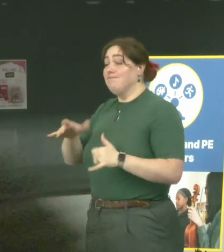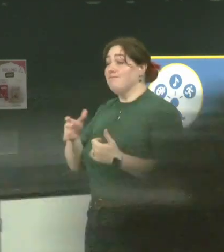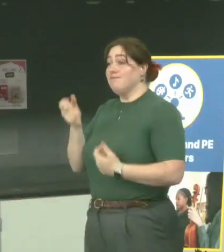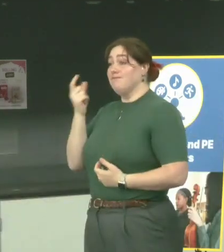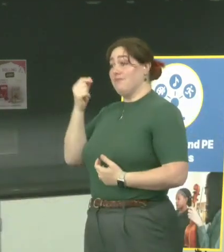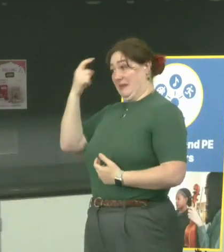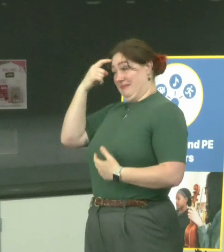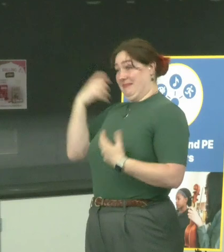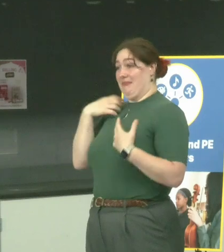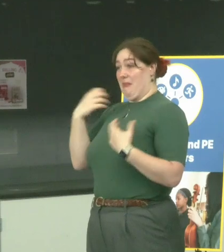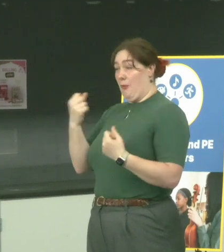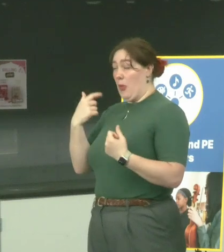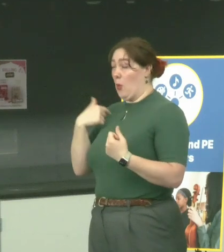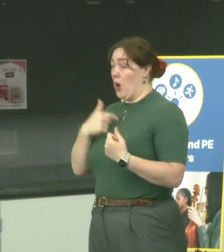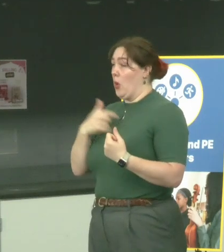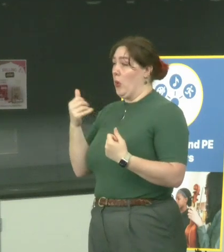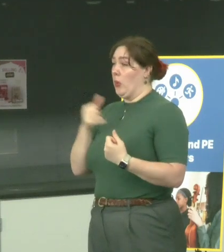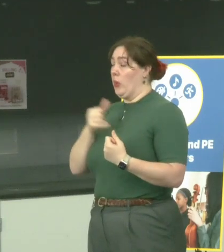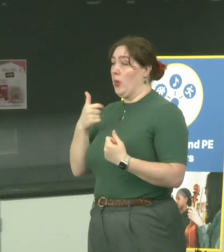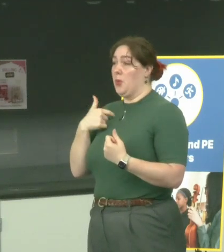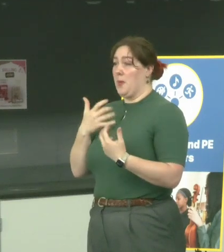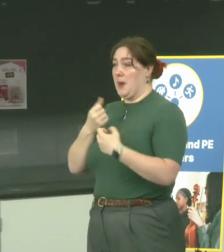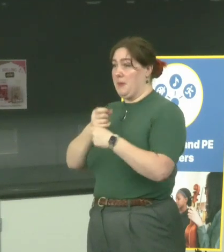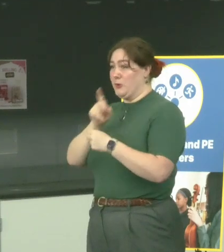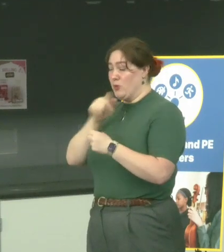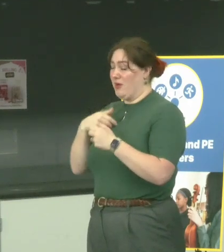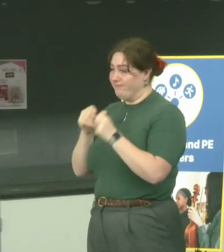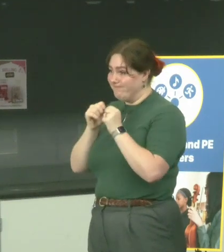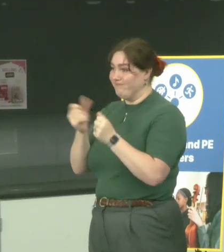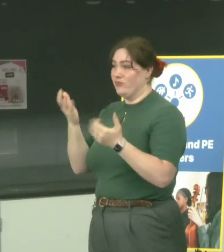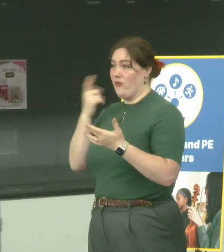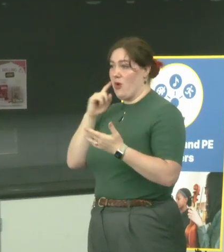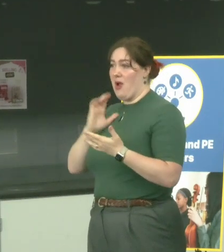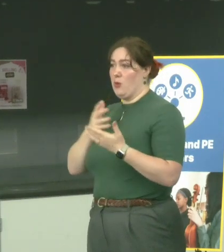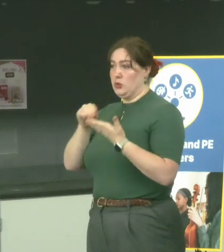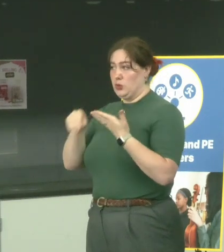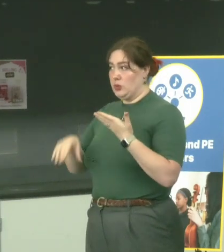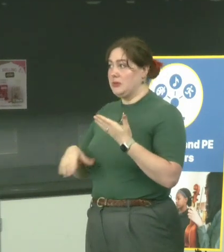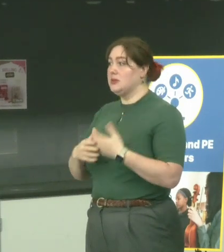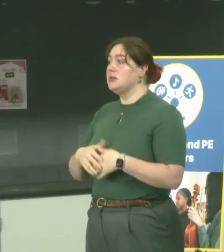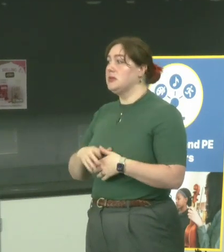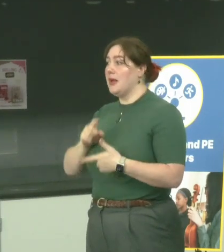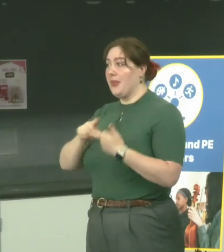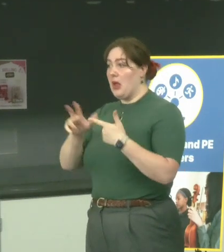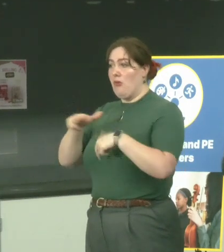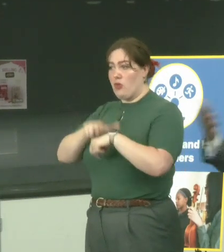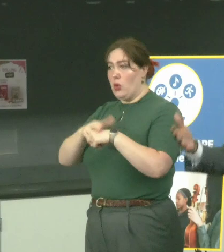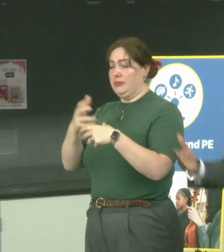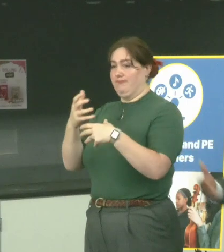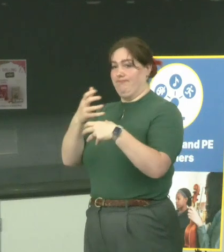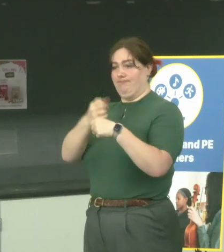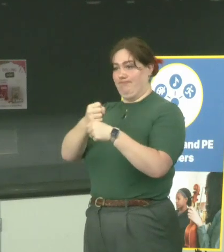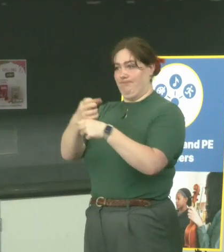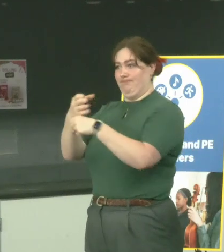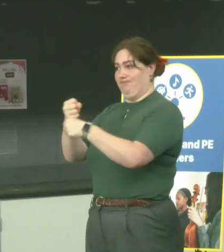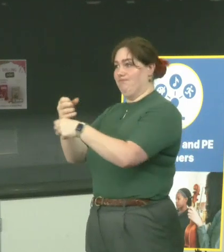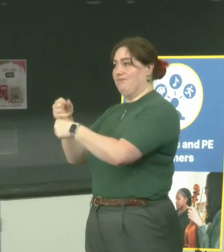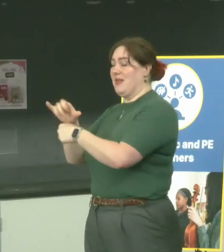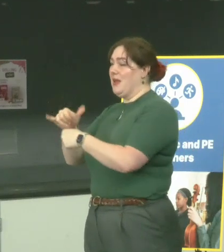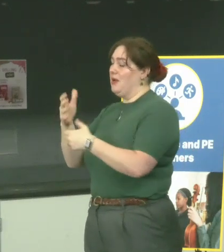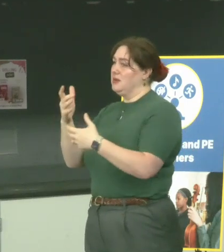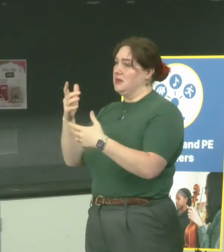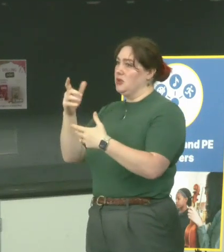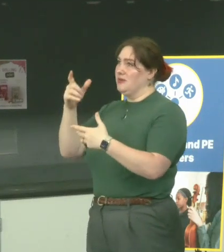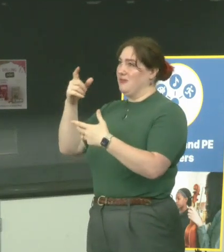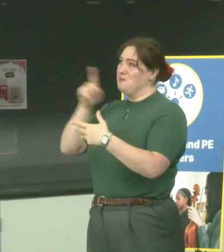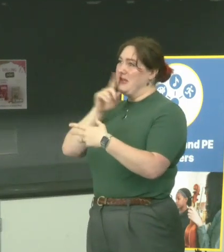we're really working hard to make sure that we sustain services for our students. And then, of course, consolidations is part of a bigger picture, but we also